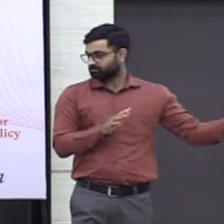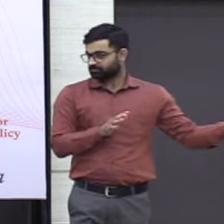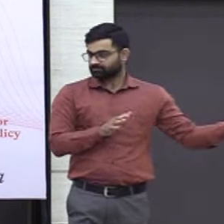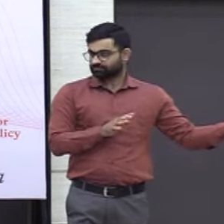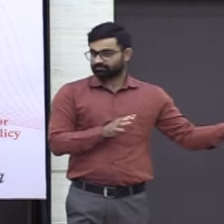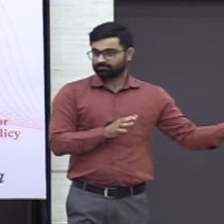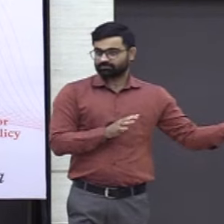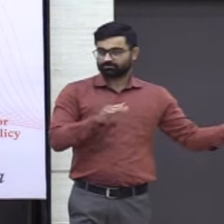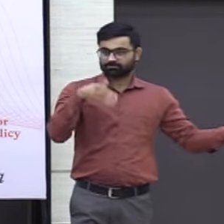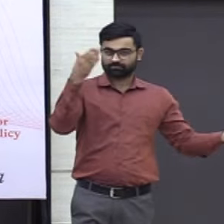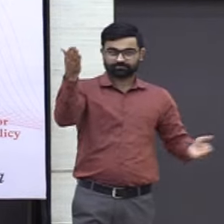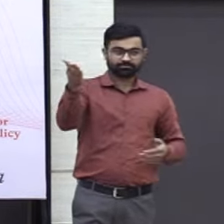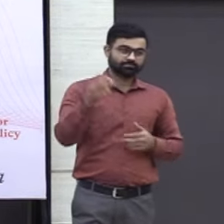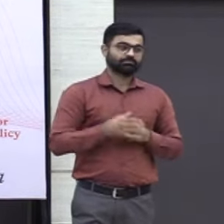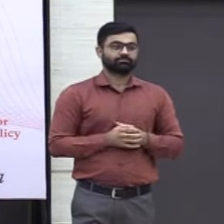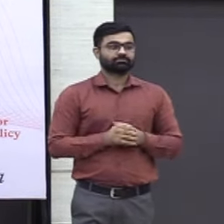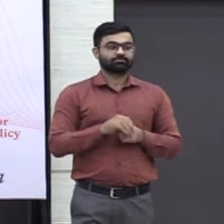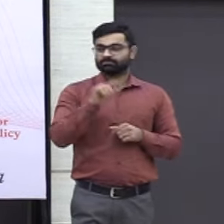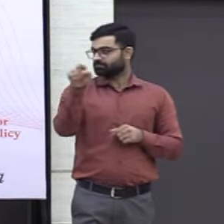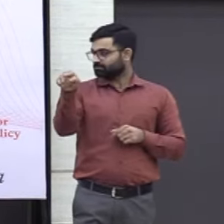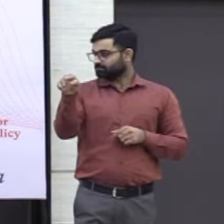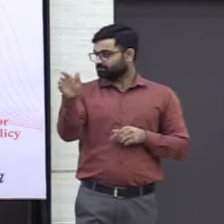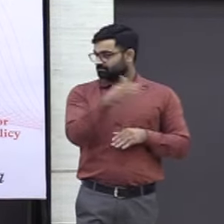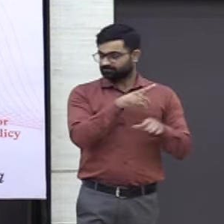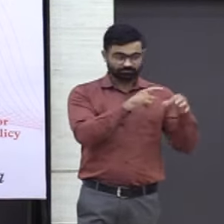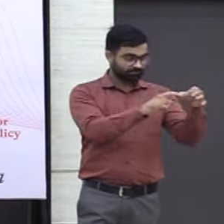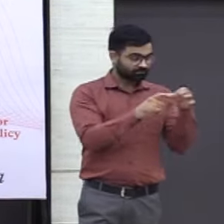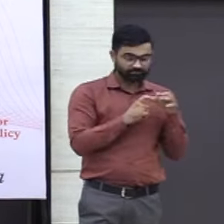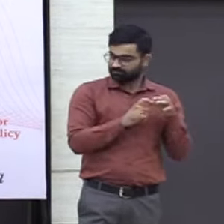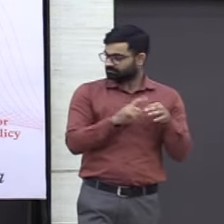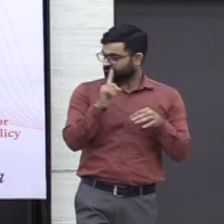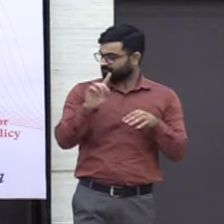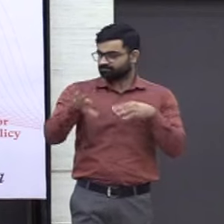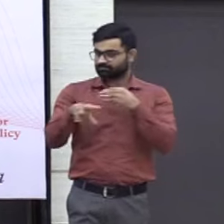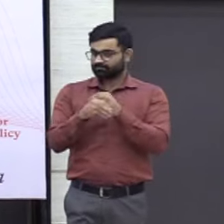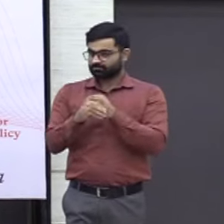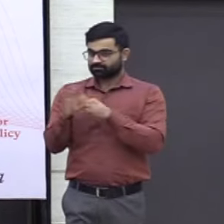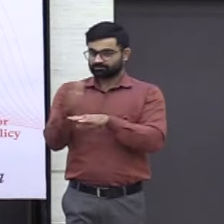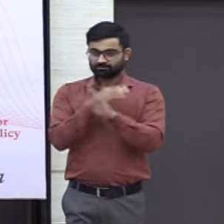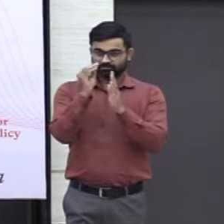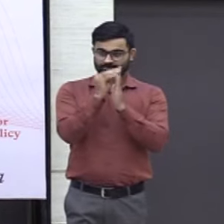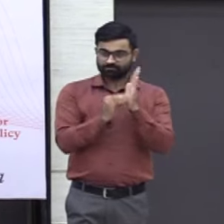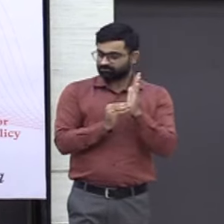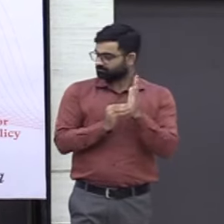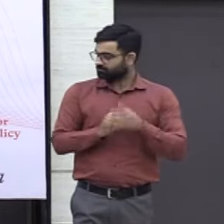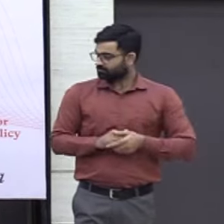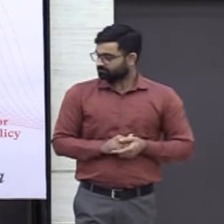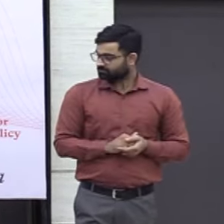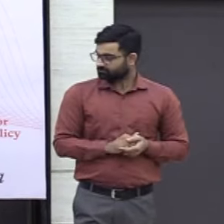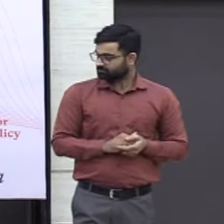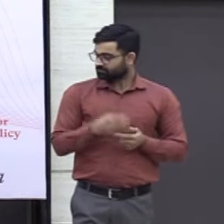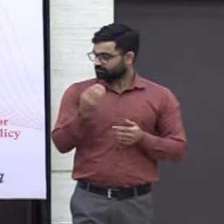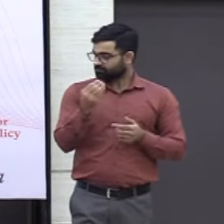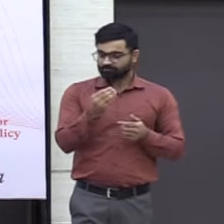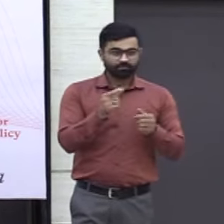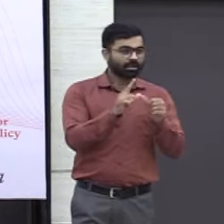here. And a hand up here. But before they ask any questions, there is one other thing I want to mention to you. Now, in some